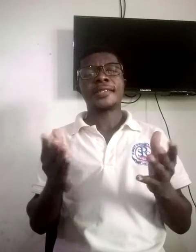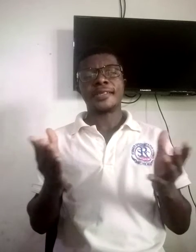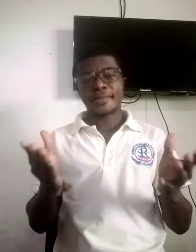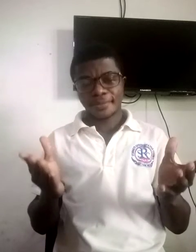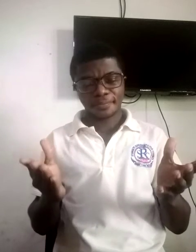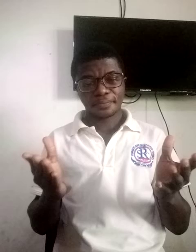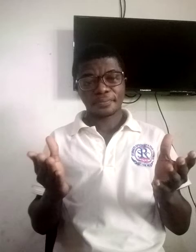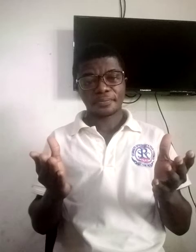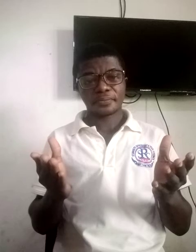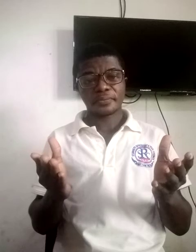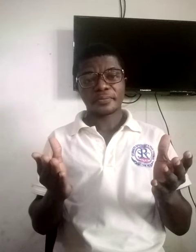sentence,